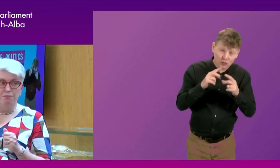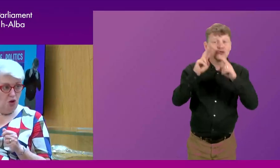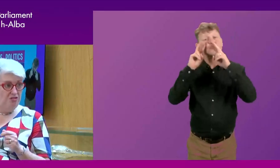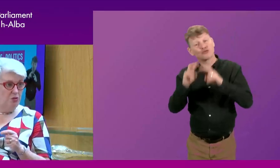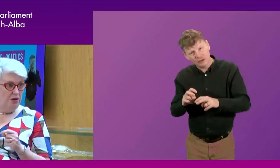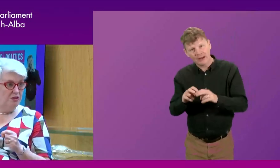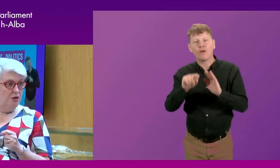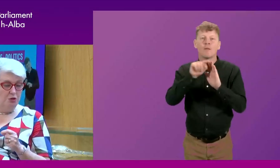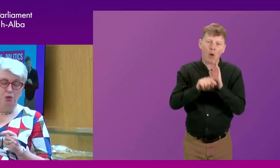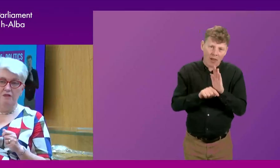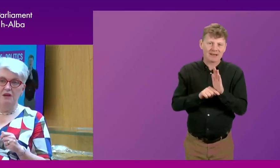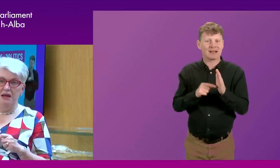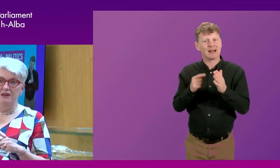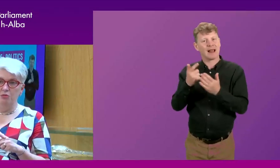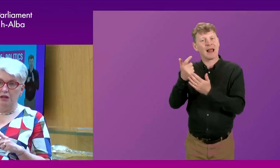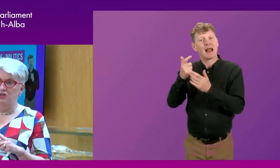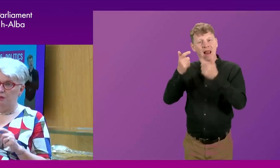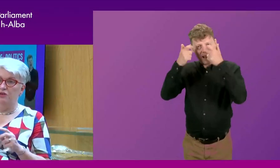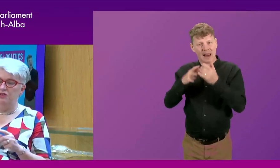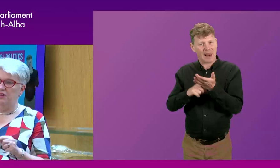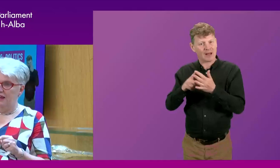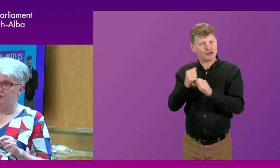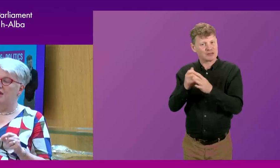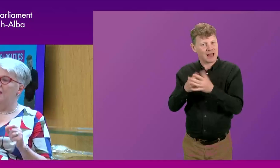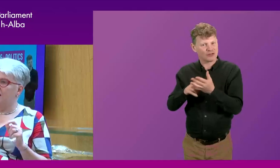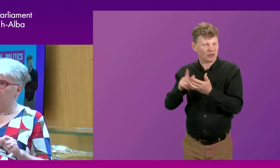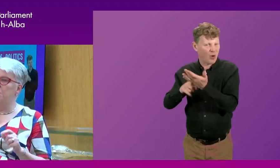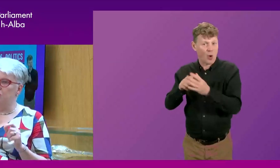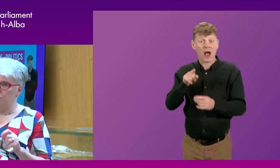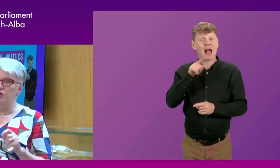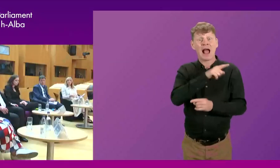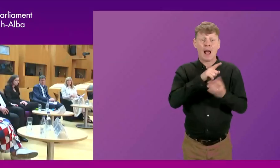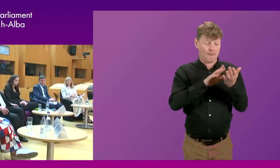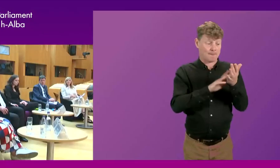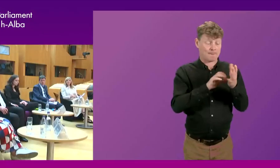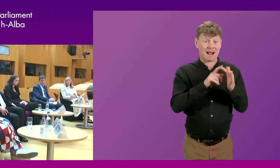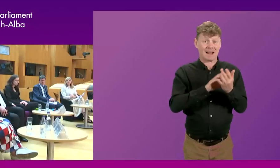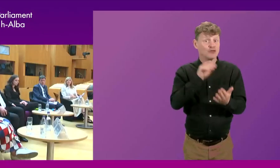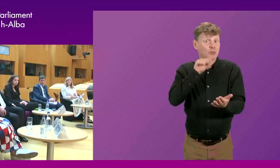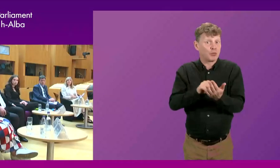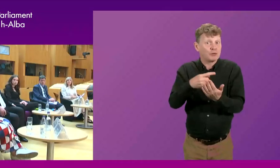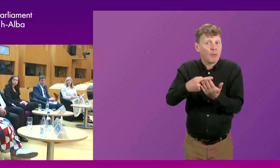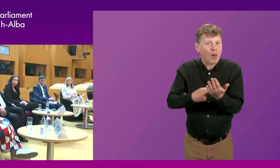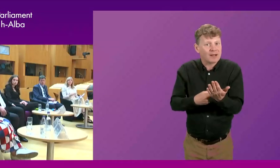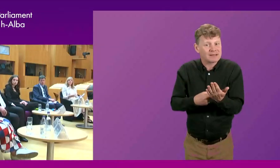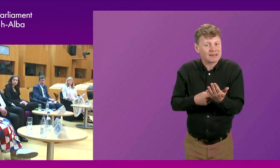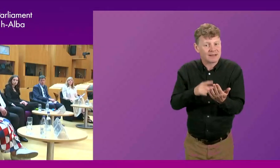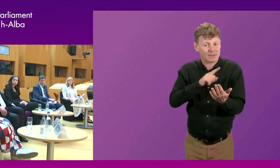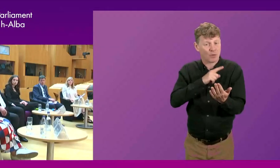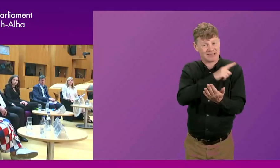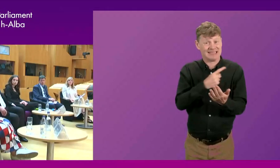And that policy word was put in there by Henry McLeish, because he said, governments don't need to legislate for everything.